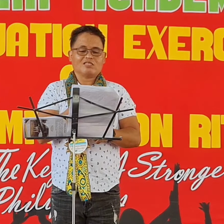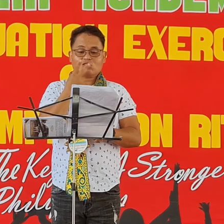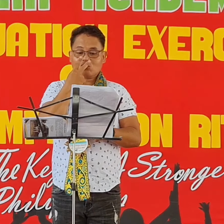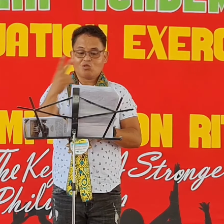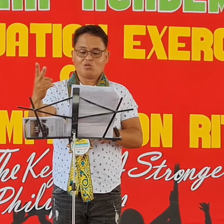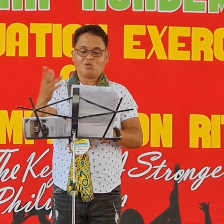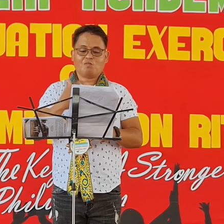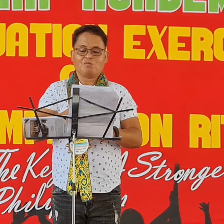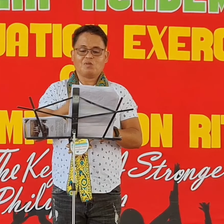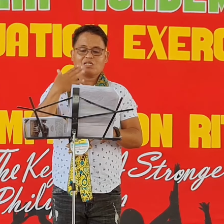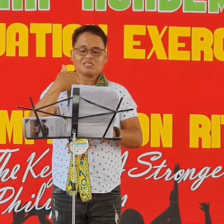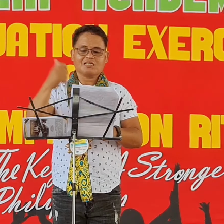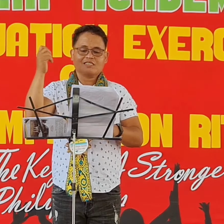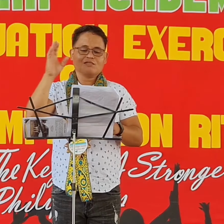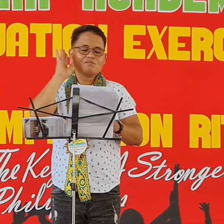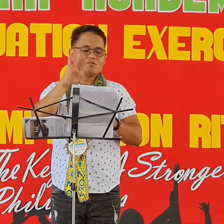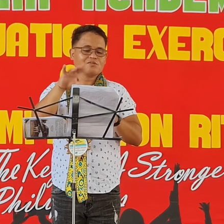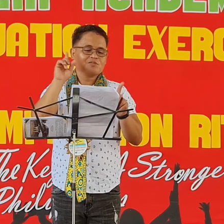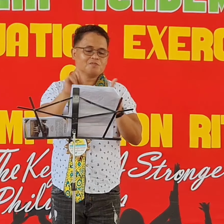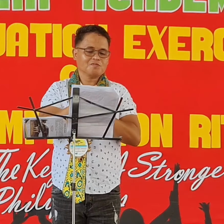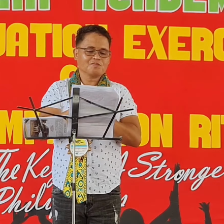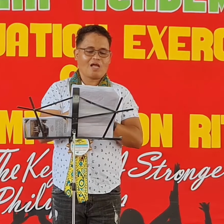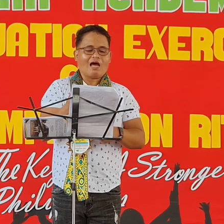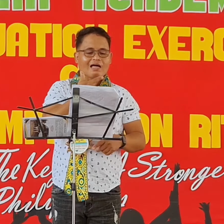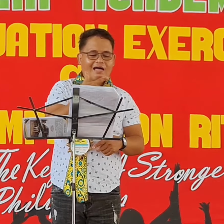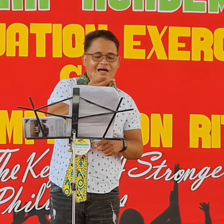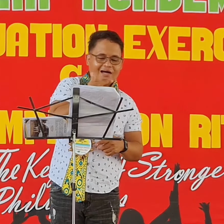It was painful for us to see my younger siblings laugh.